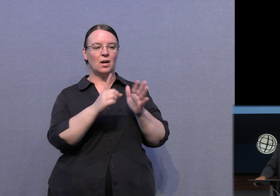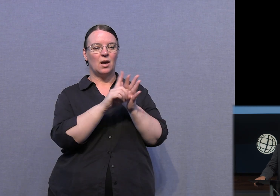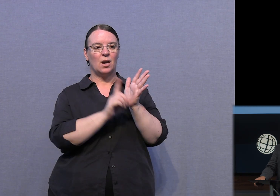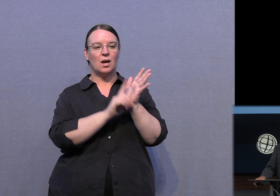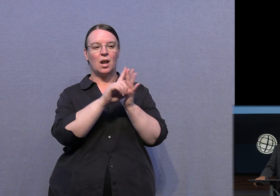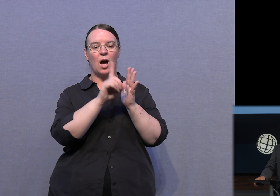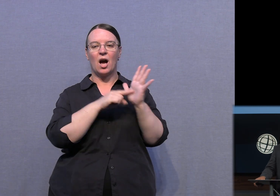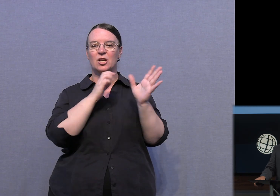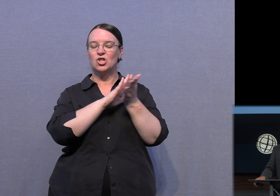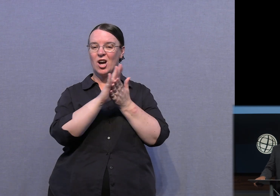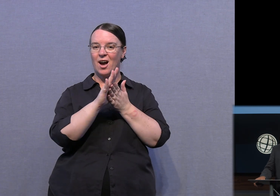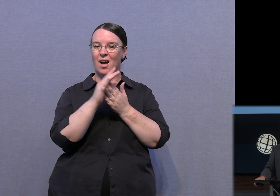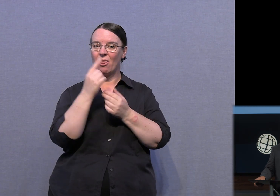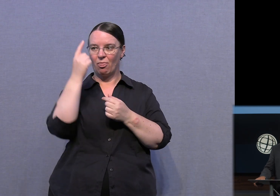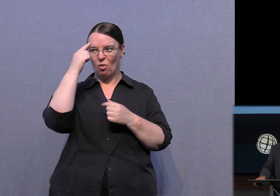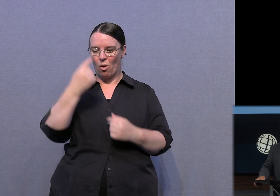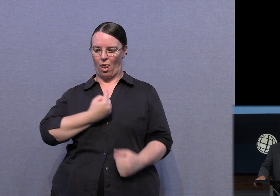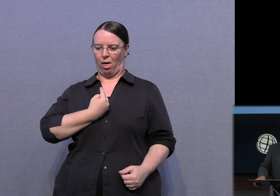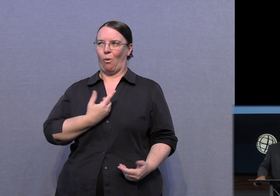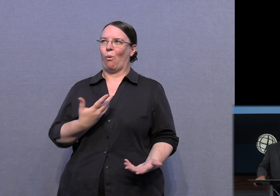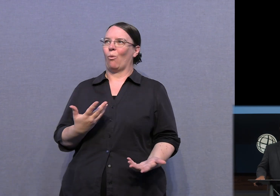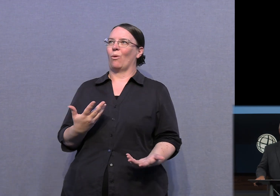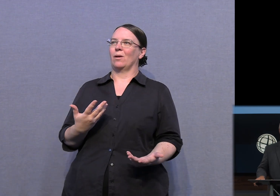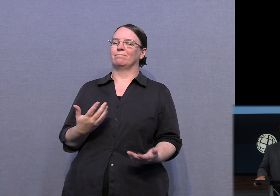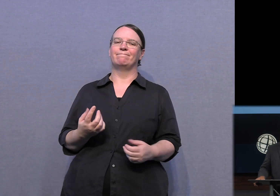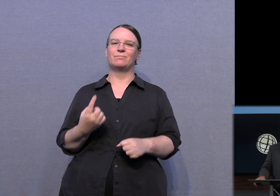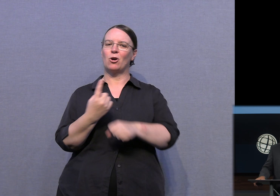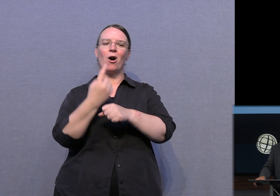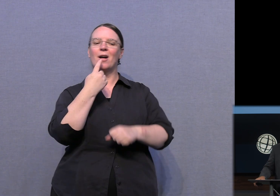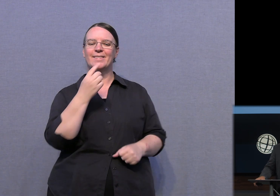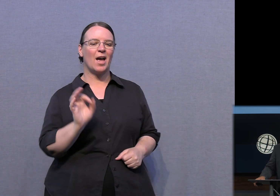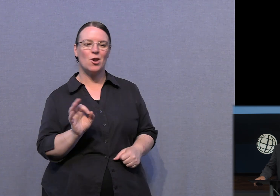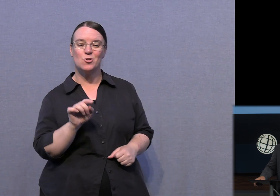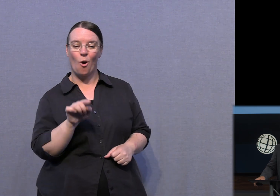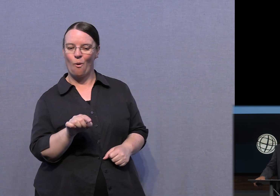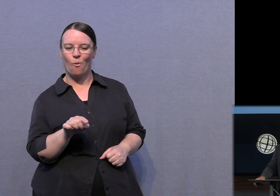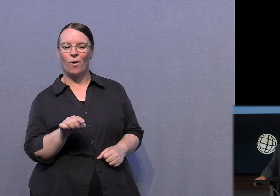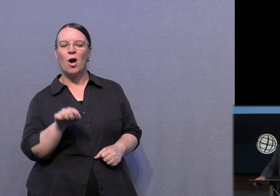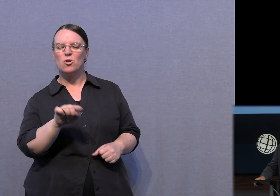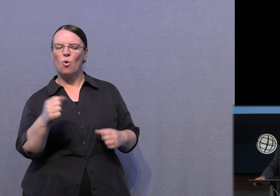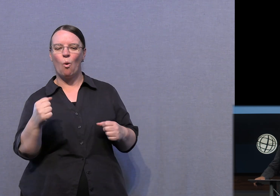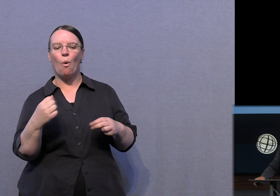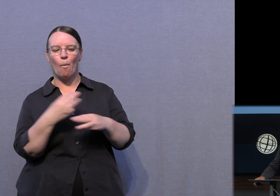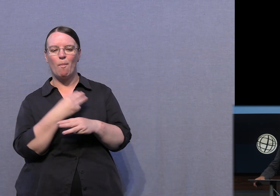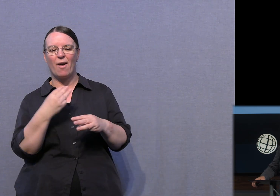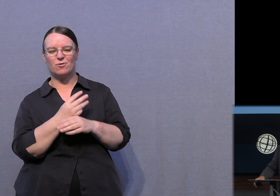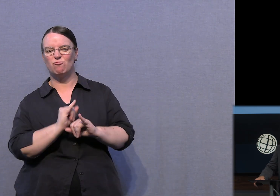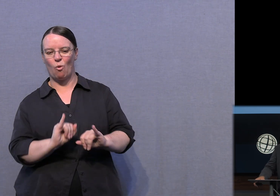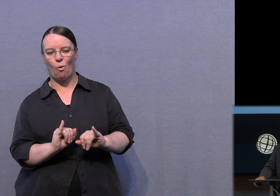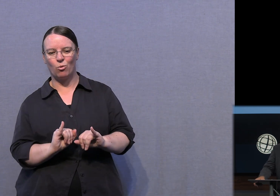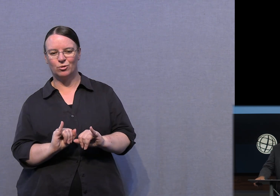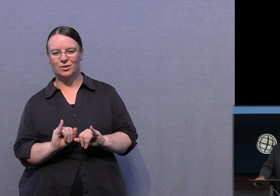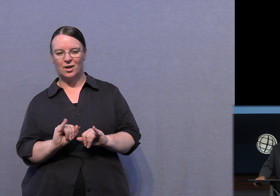said, no, your mathematics is a little wrong. Not just one. I have 7,000 who've never bowed down to